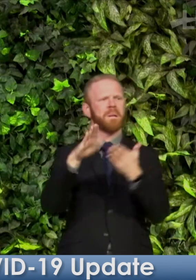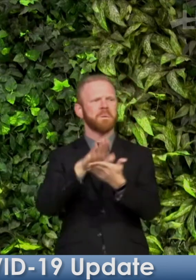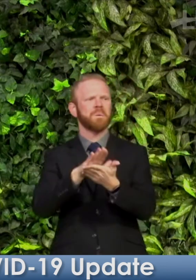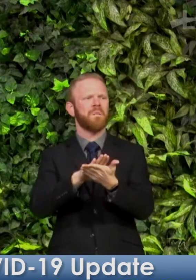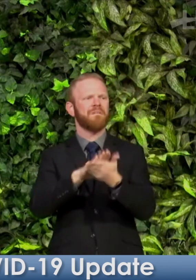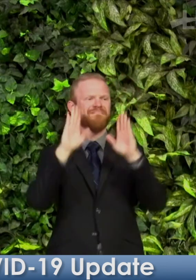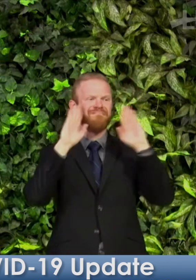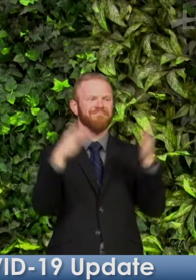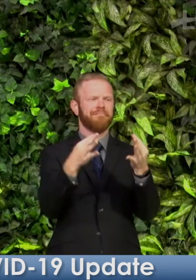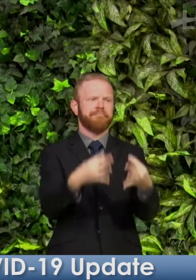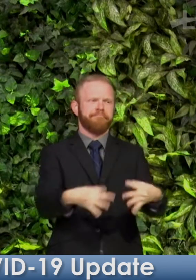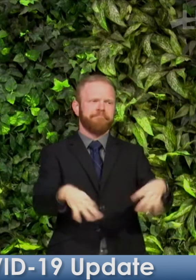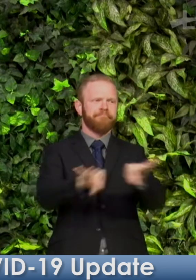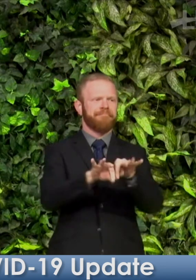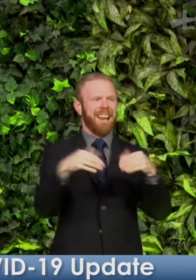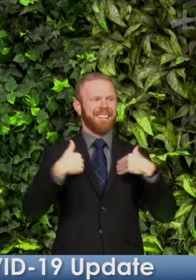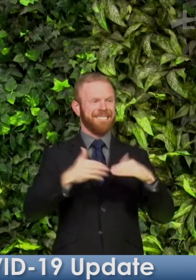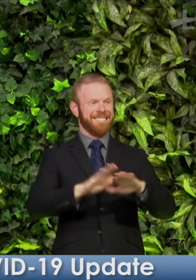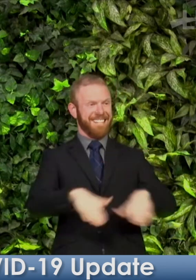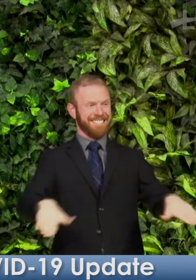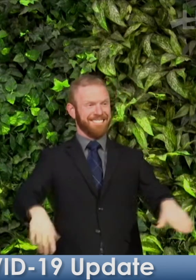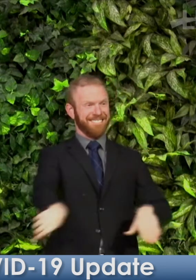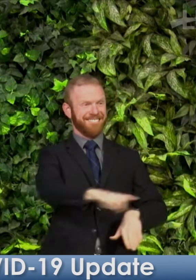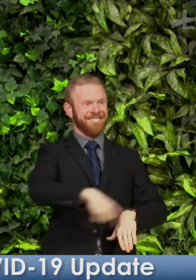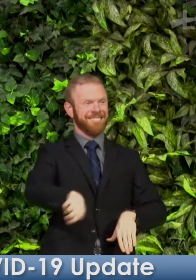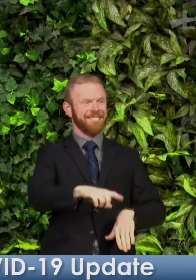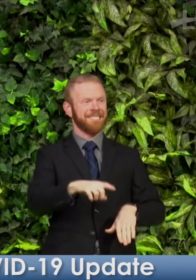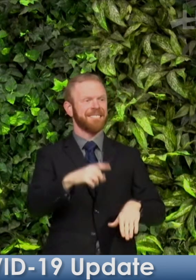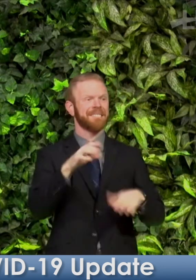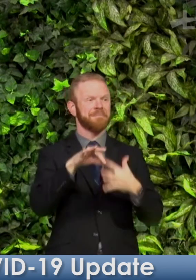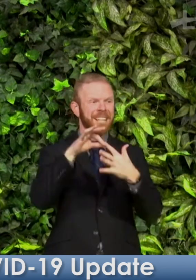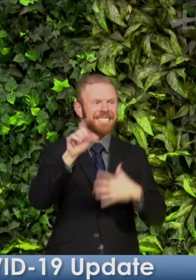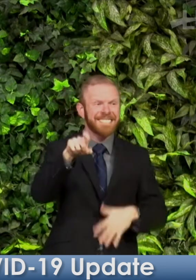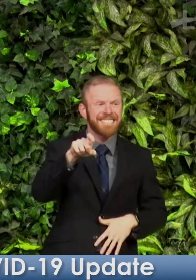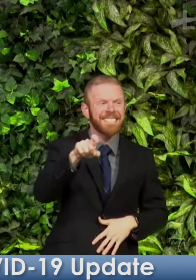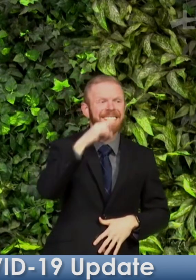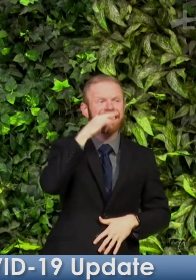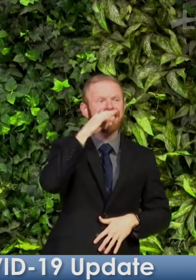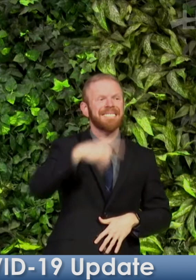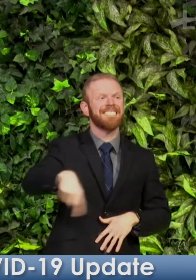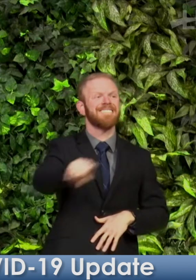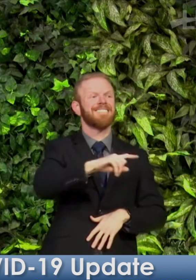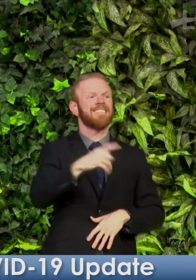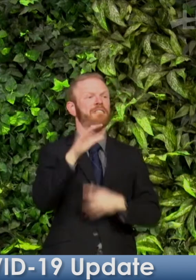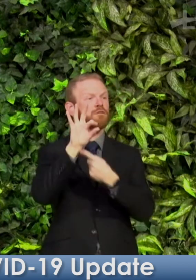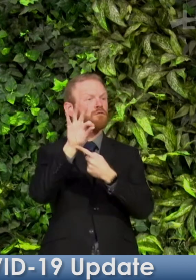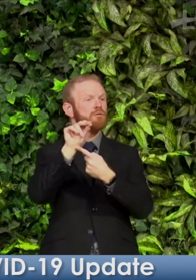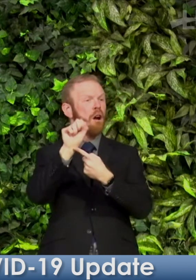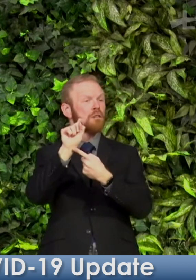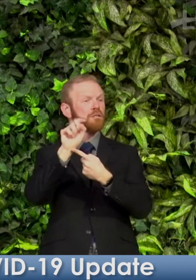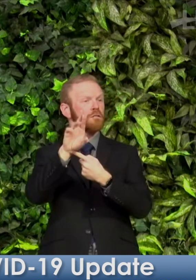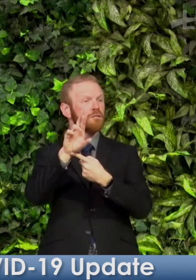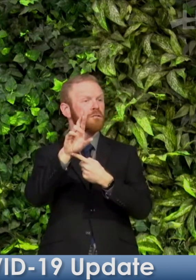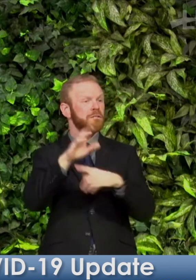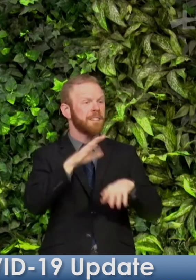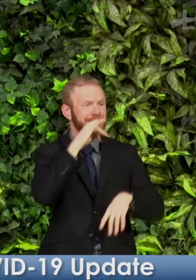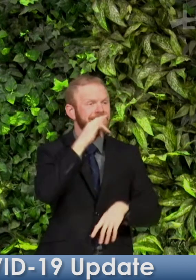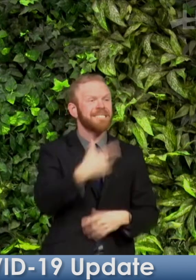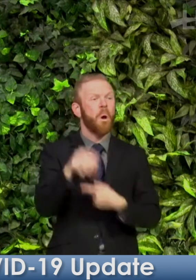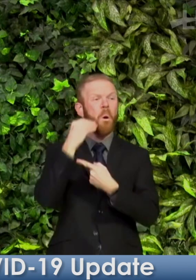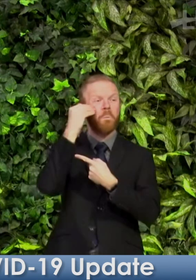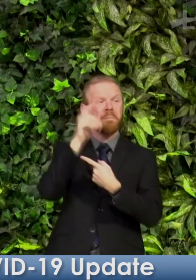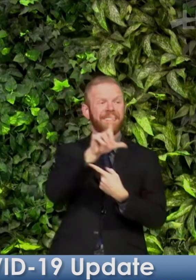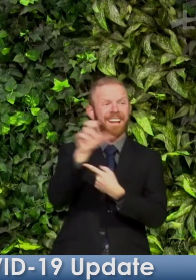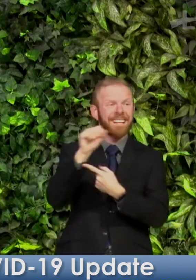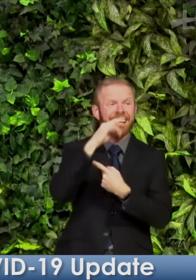our youngest kids in particular, our special needs kids, our foster kids, our homeless kids, kids representing the diversity